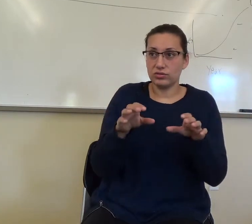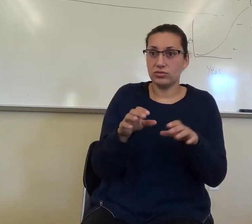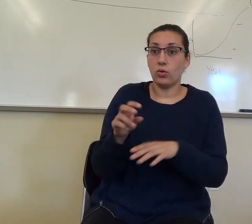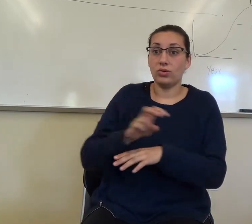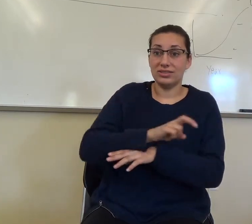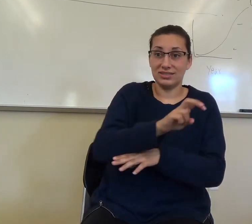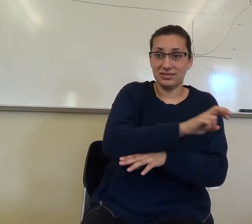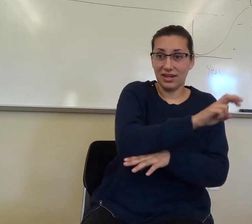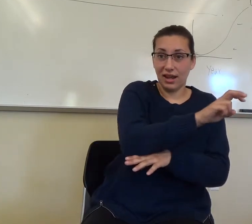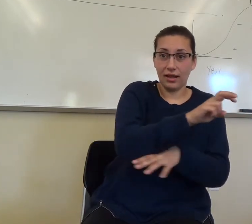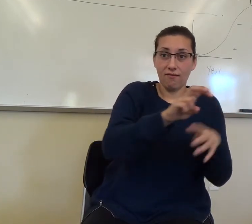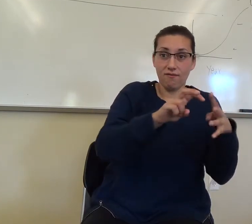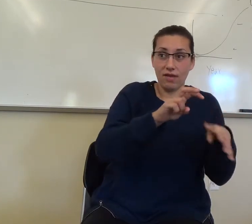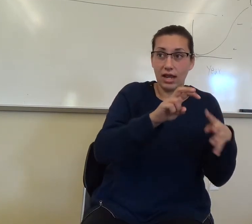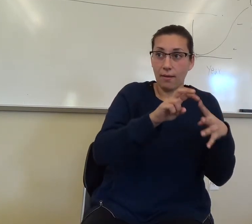venom